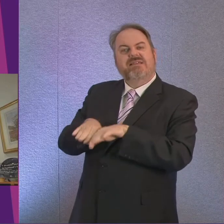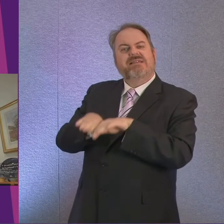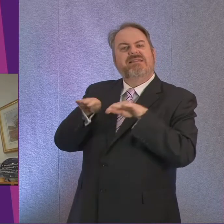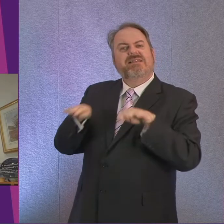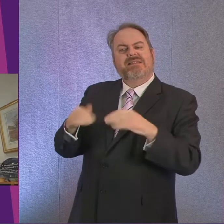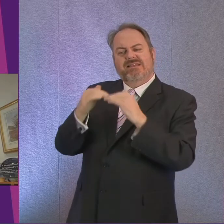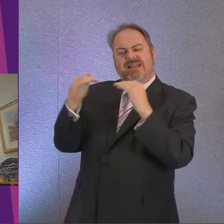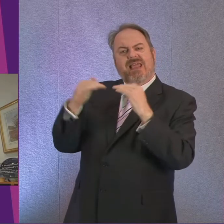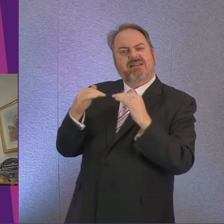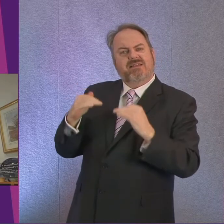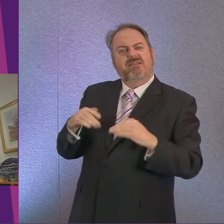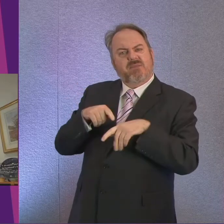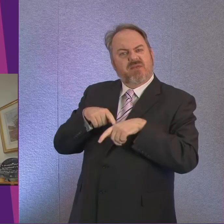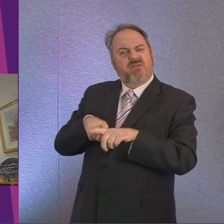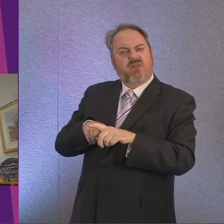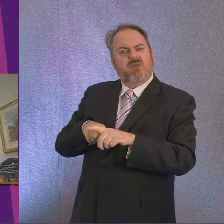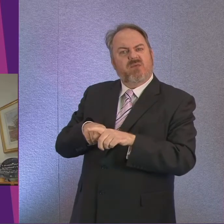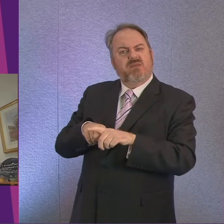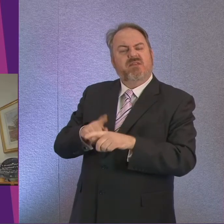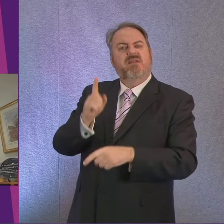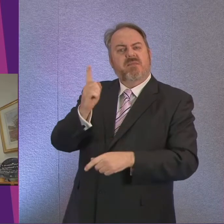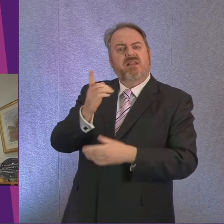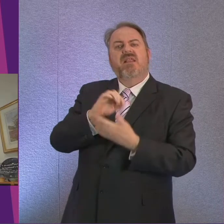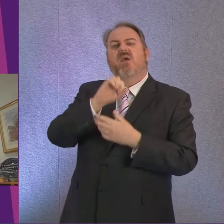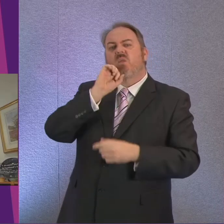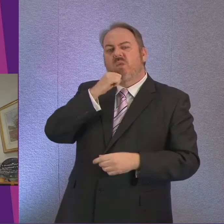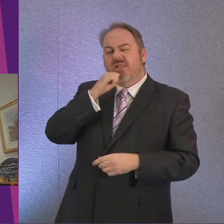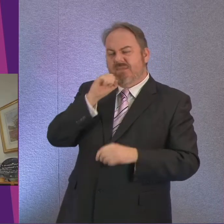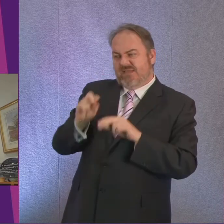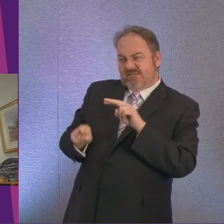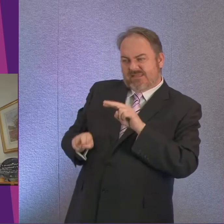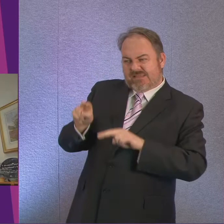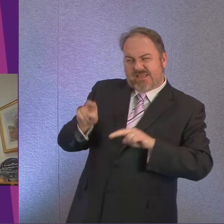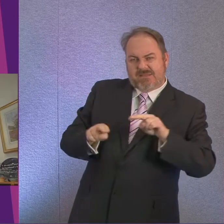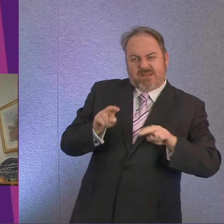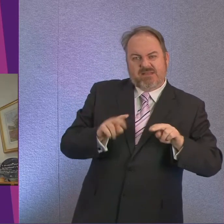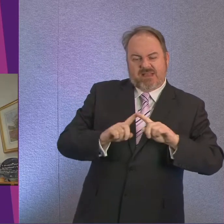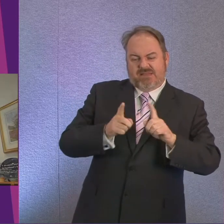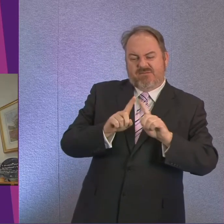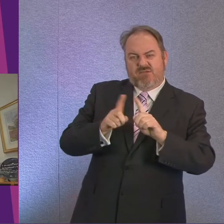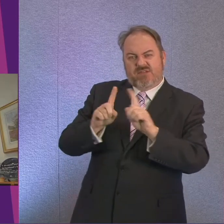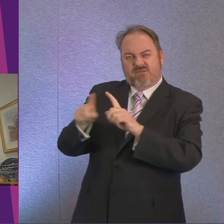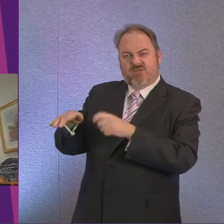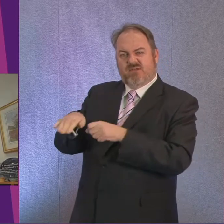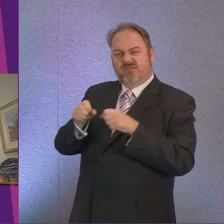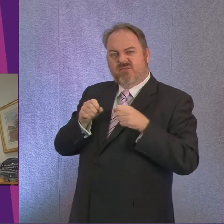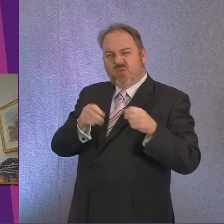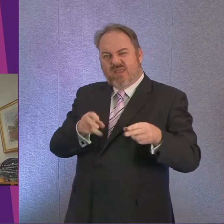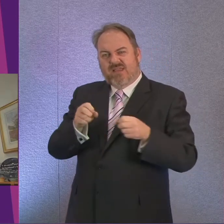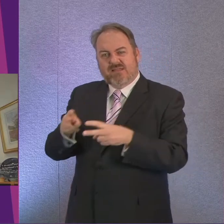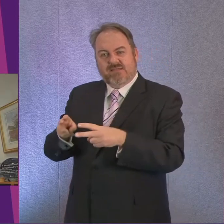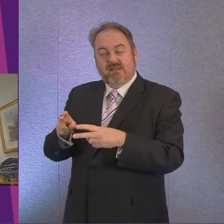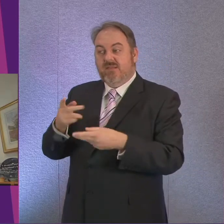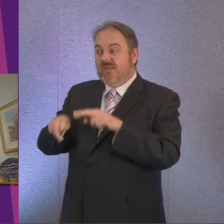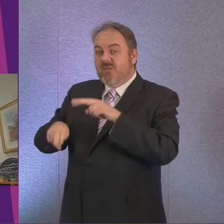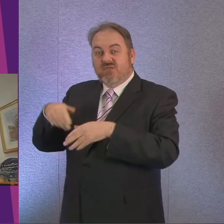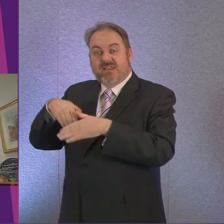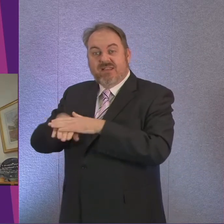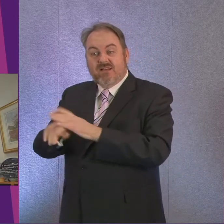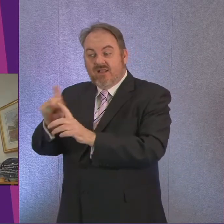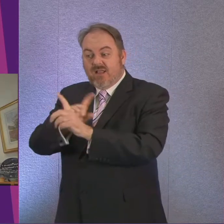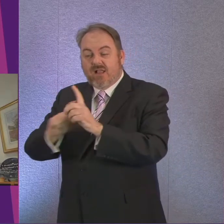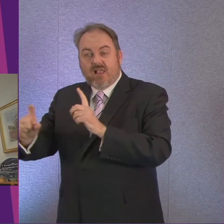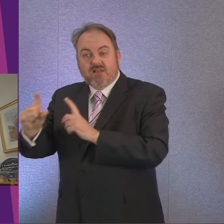earlier answer to Claire Adamson, there will be moderation at different levels. There will be moderation within the classroom, there will be moderation